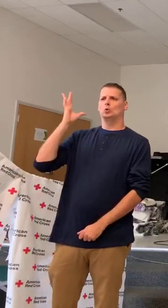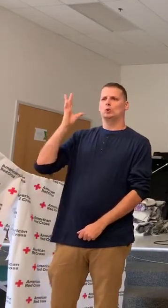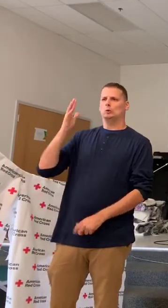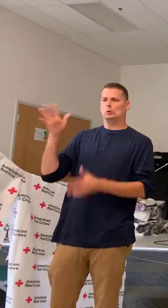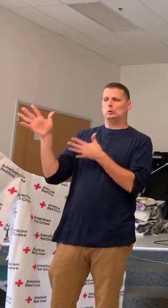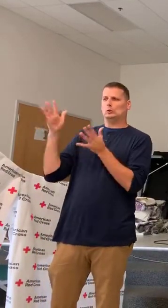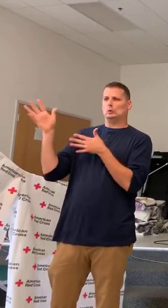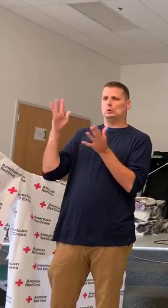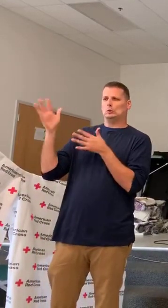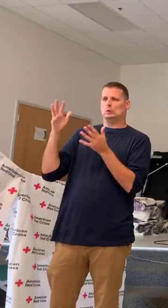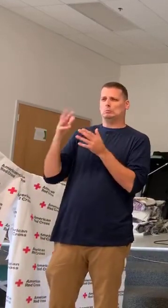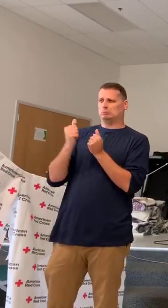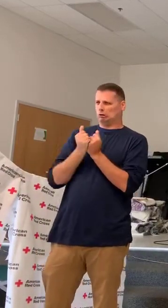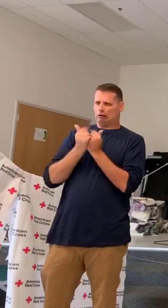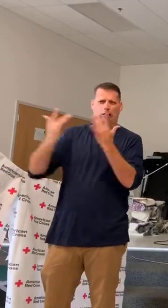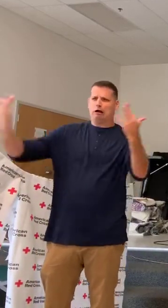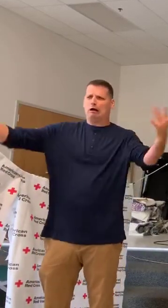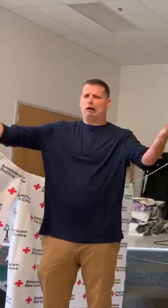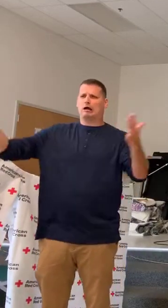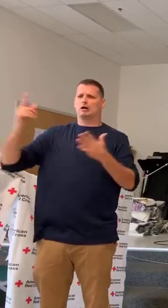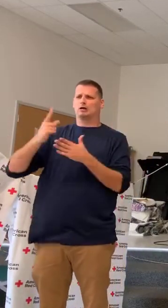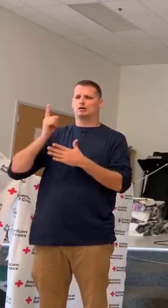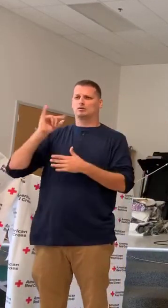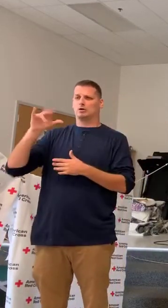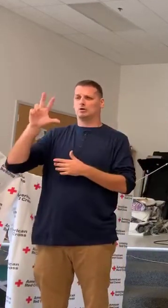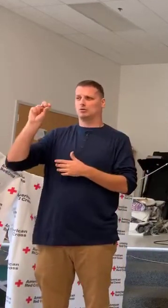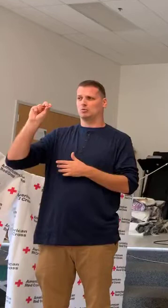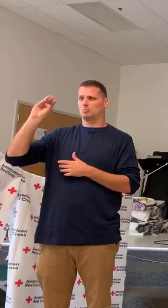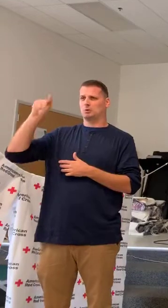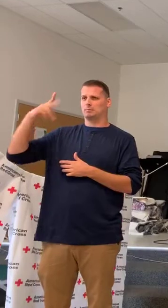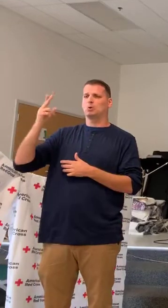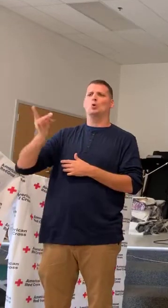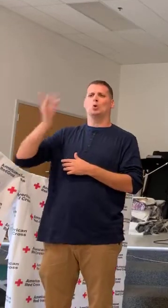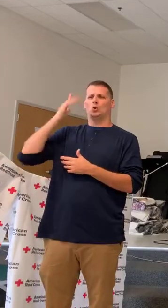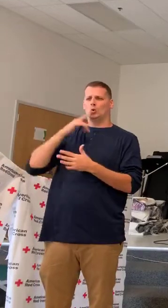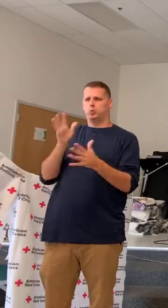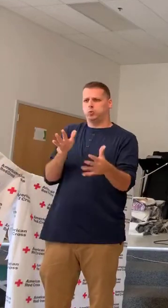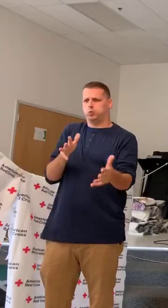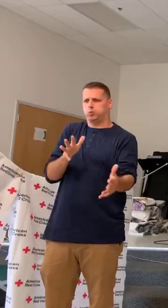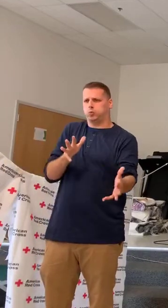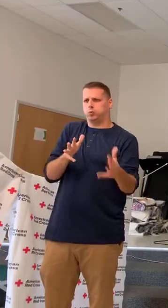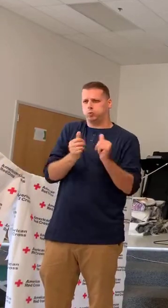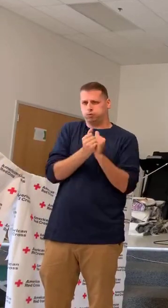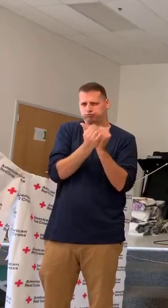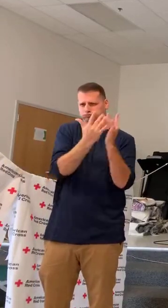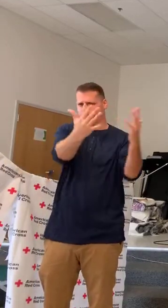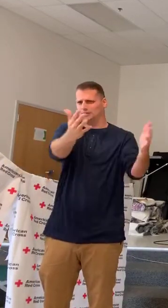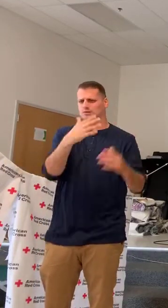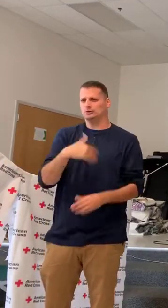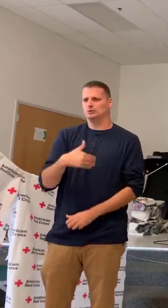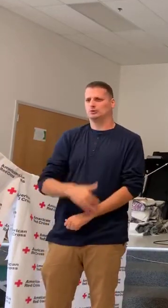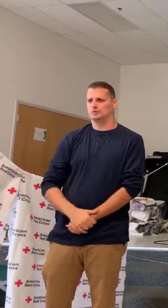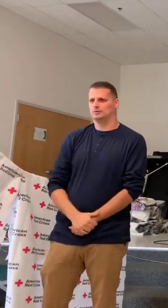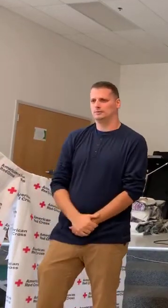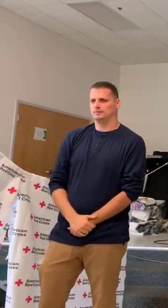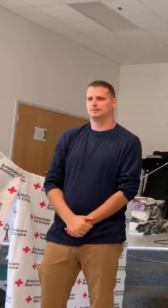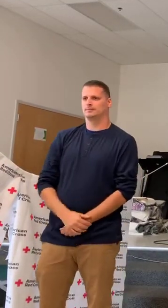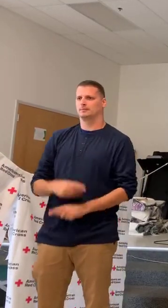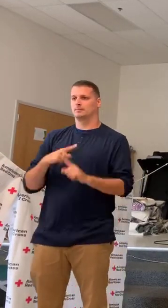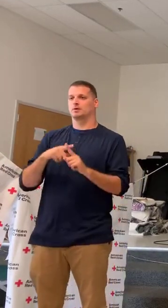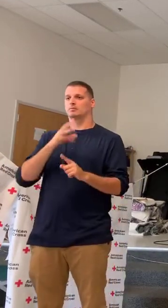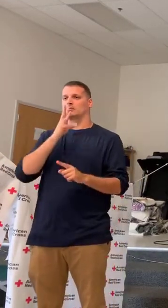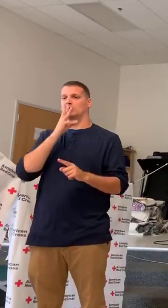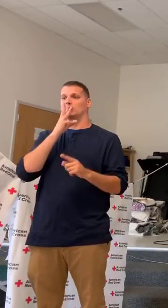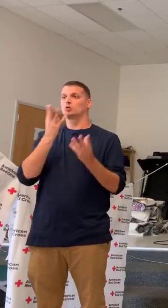We don't have the 30-mile-an-hour winds. It's cooler, the days are getting shorter, the nights are getting cooler, the humidities are coming up. So we